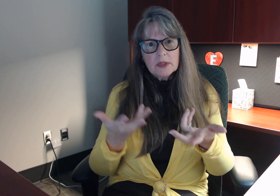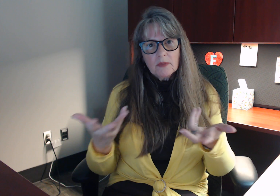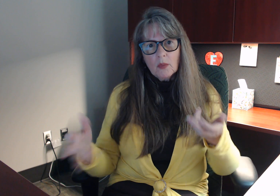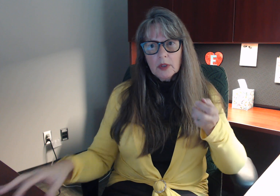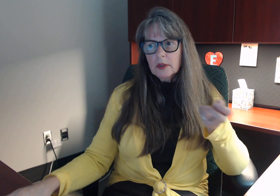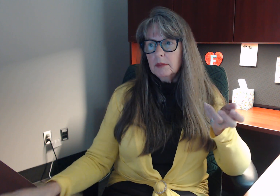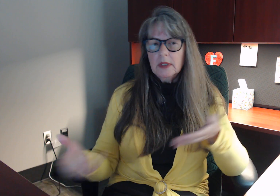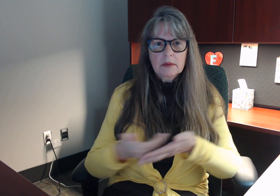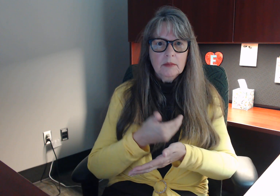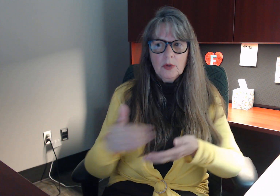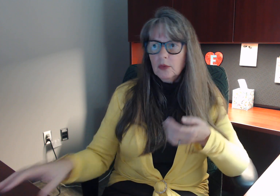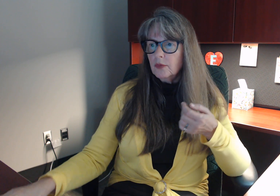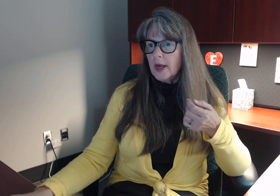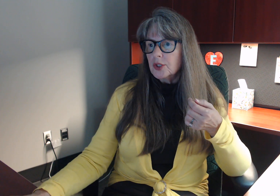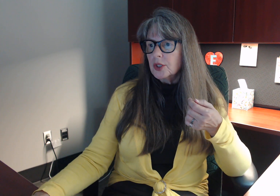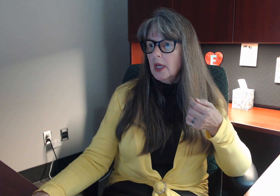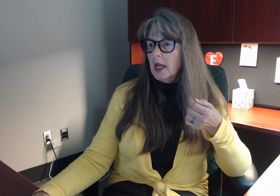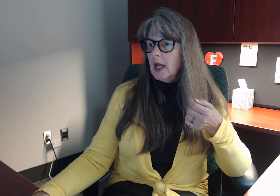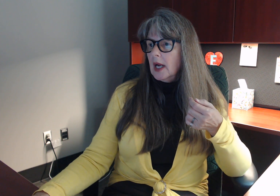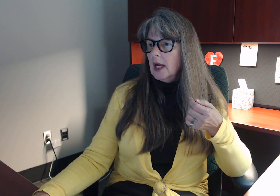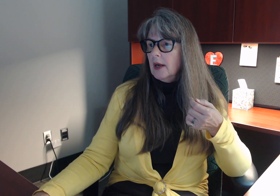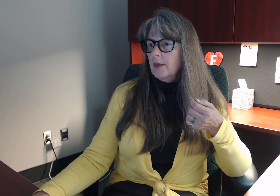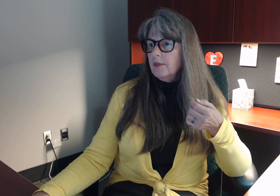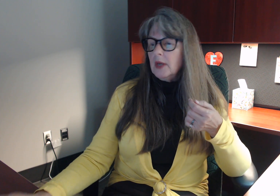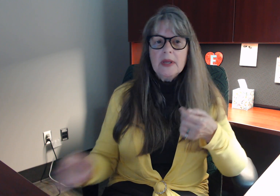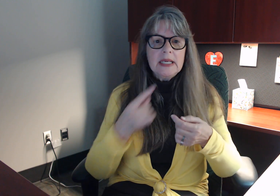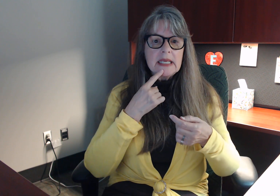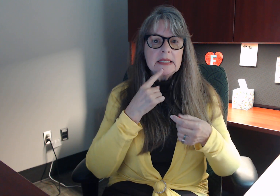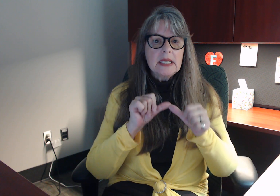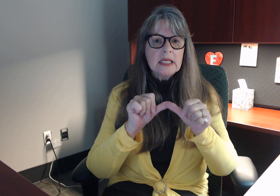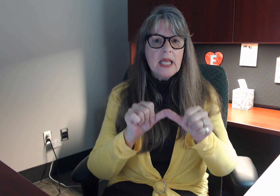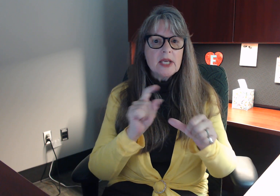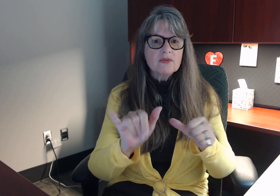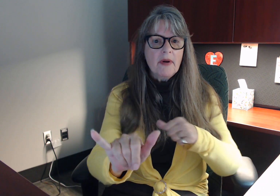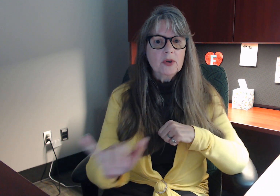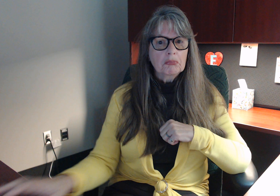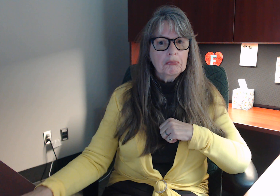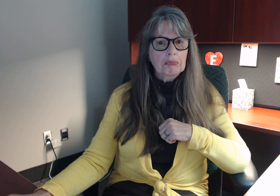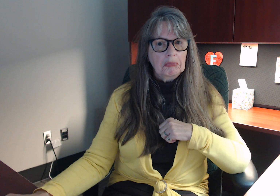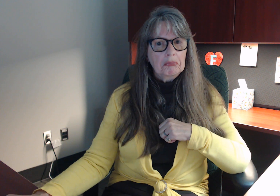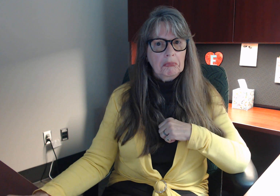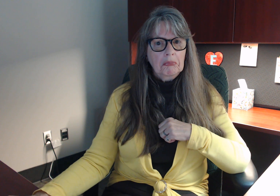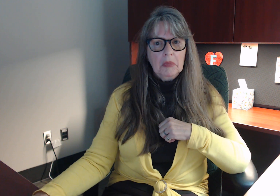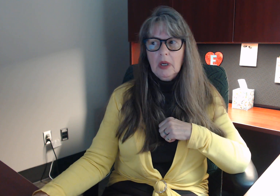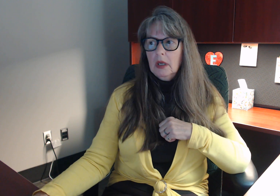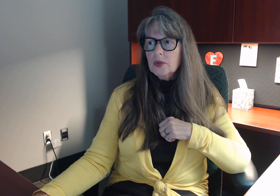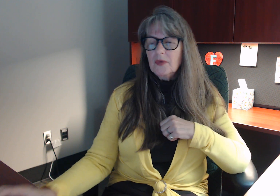specific word, but new, fresh. Anyway, it says it can last forever. So if it doesn't